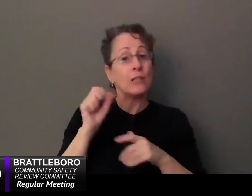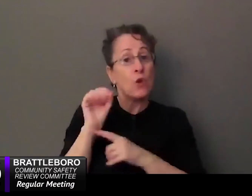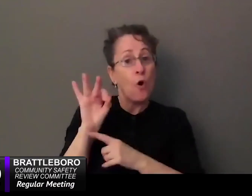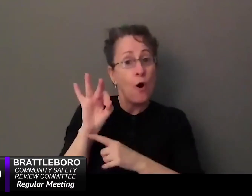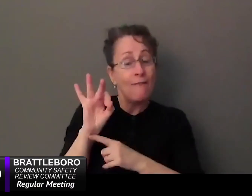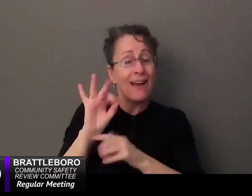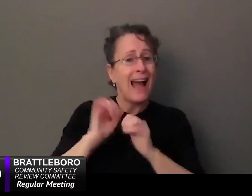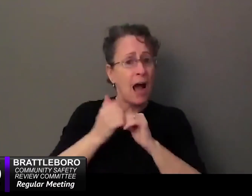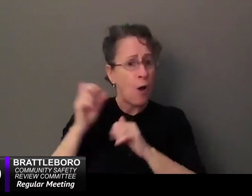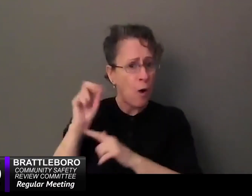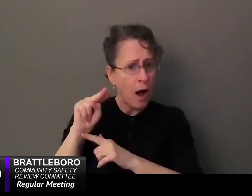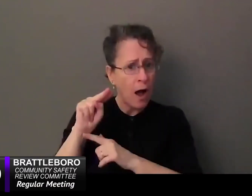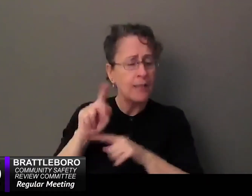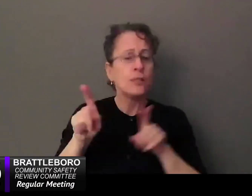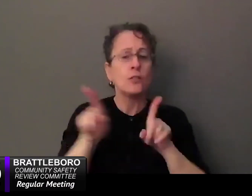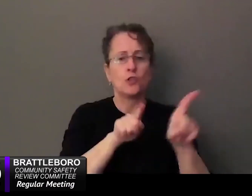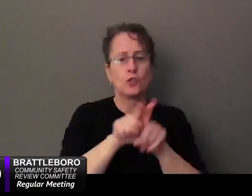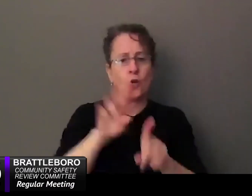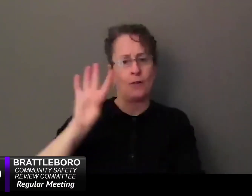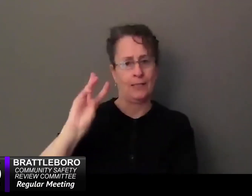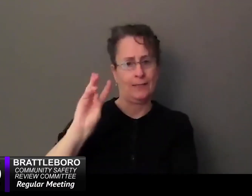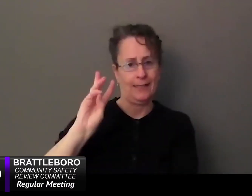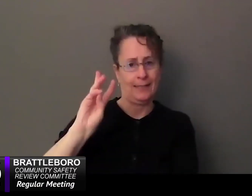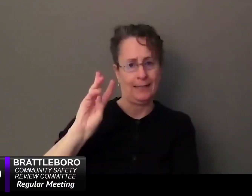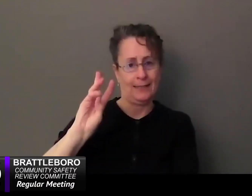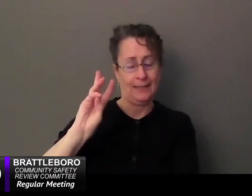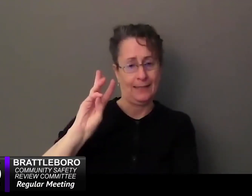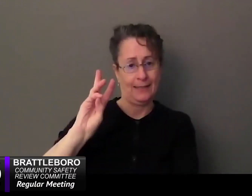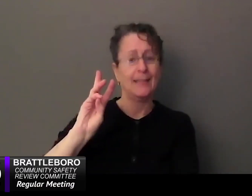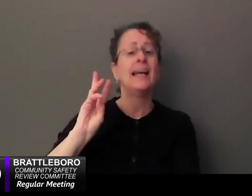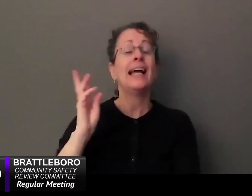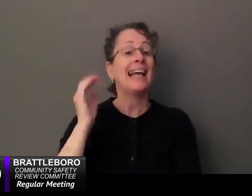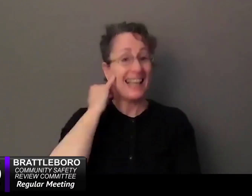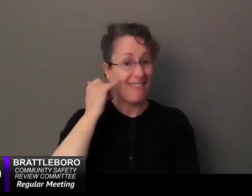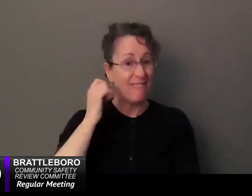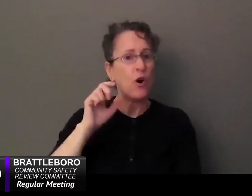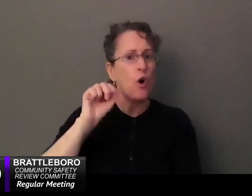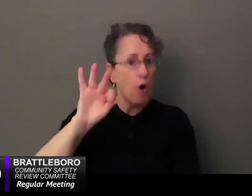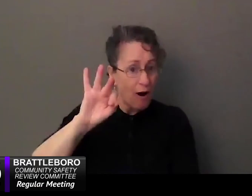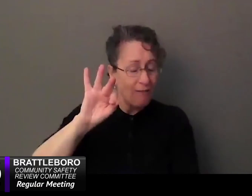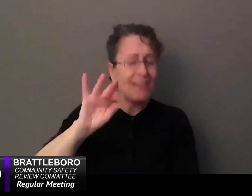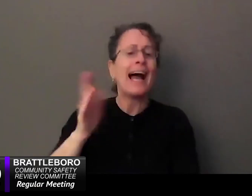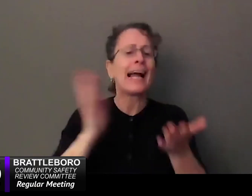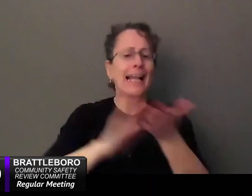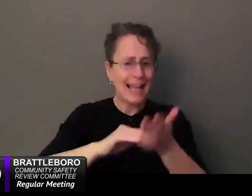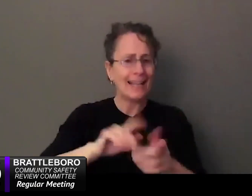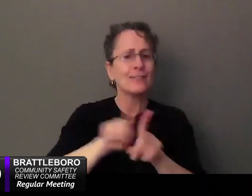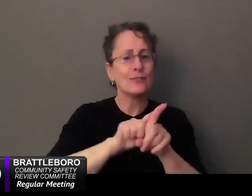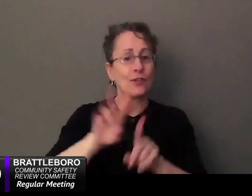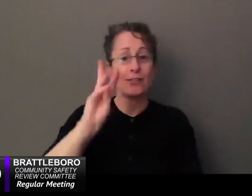that. All right, so our first agenda item is meeting each other.